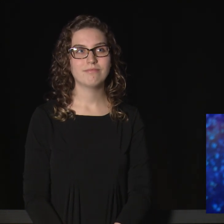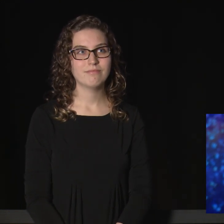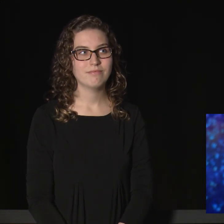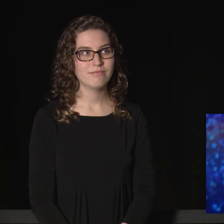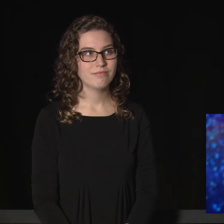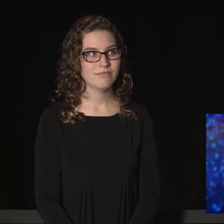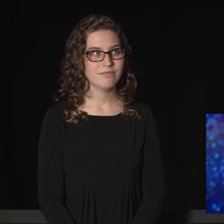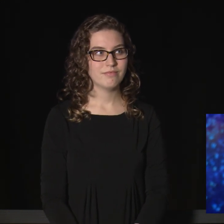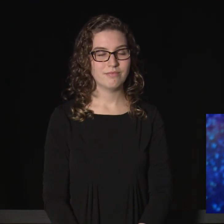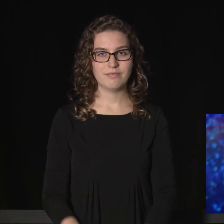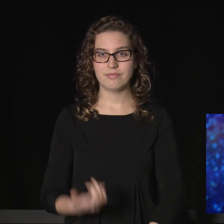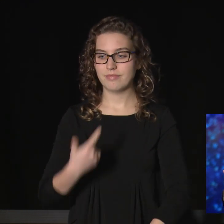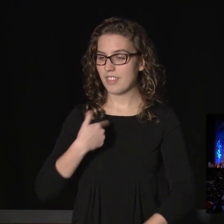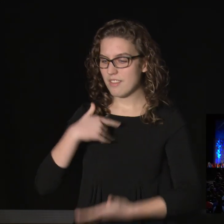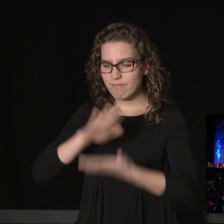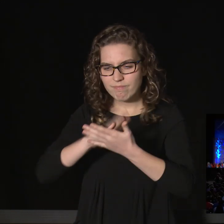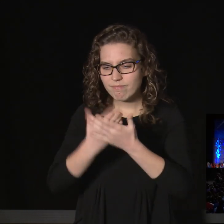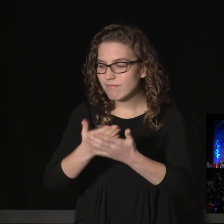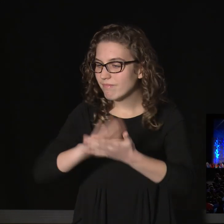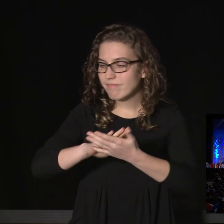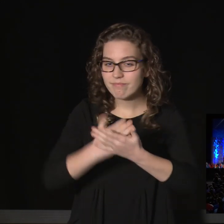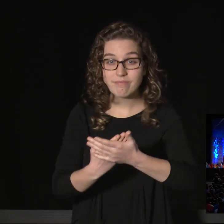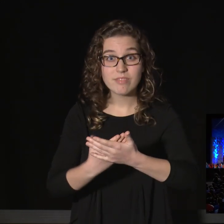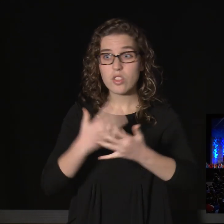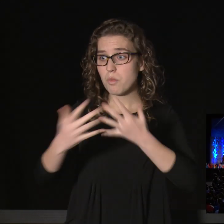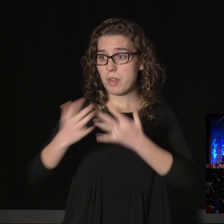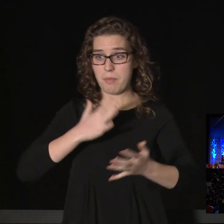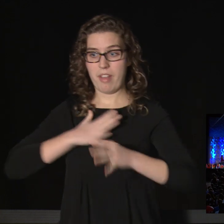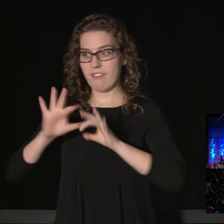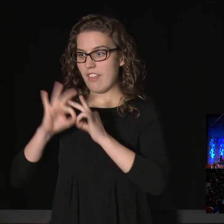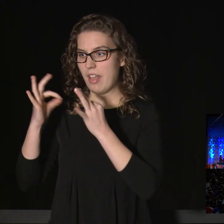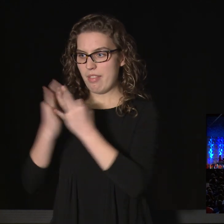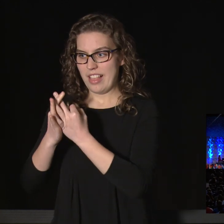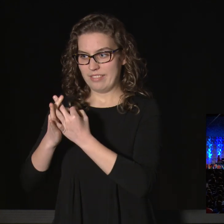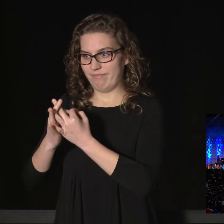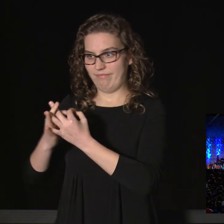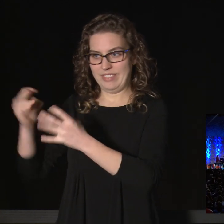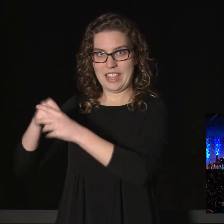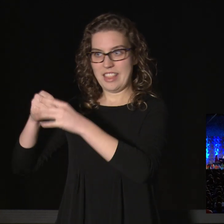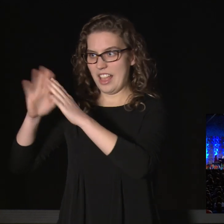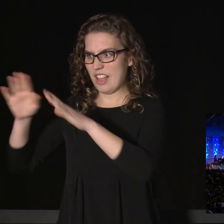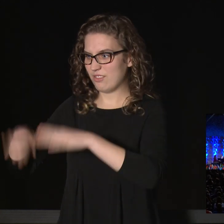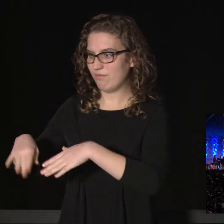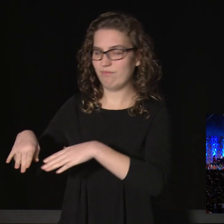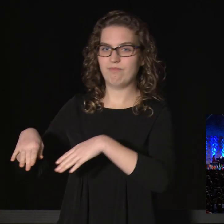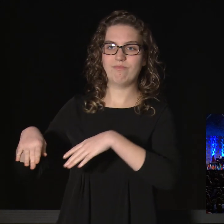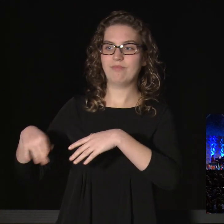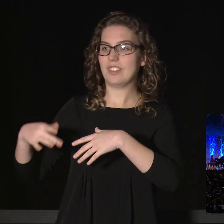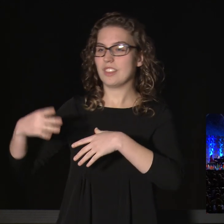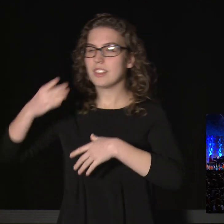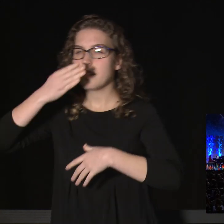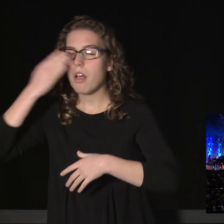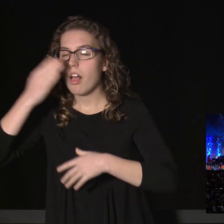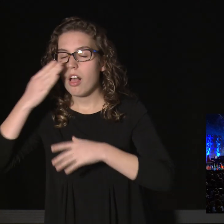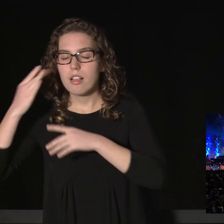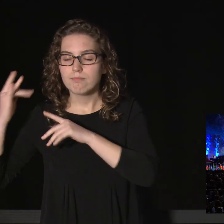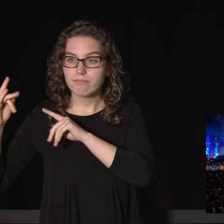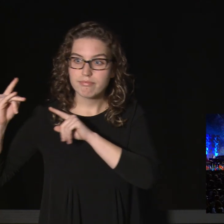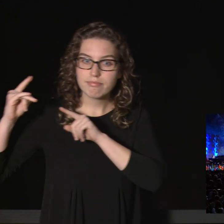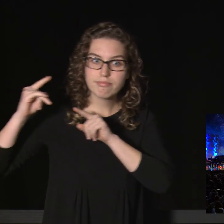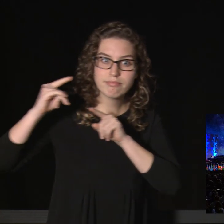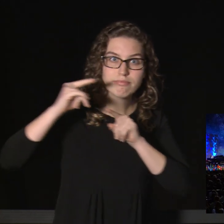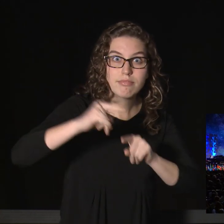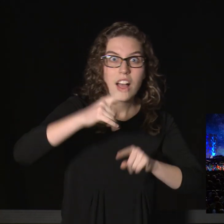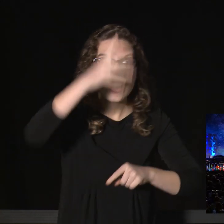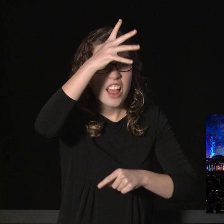When I'm cooking this up, no matter where my family is in the house, they're going to smell it. They're all going to come down. They're going to say,